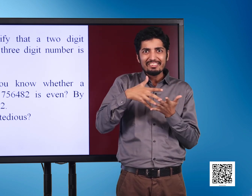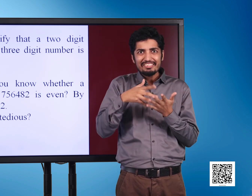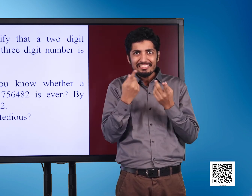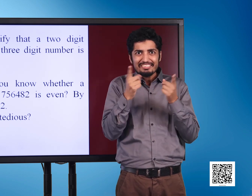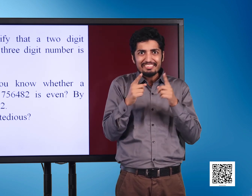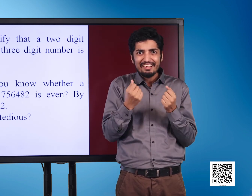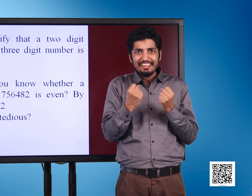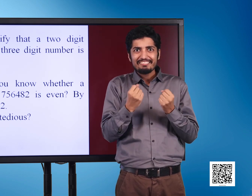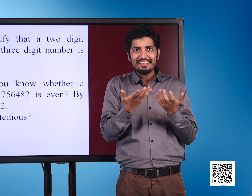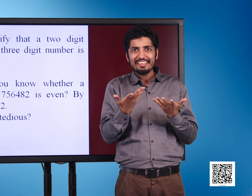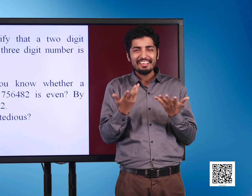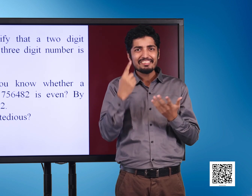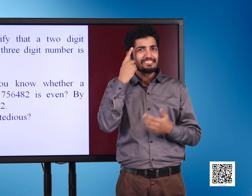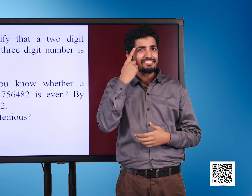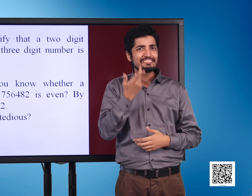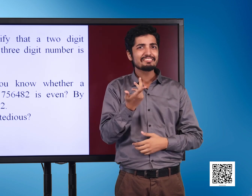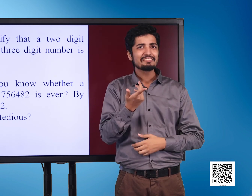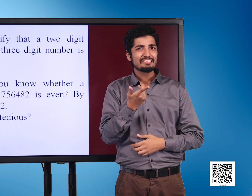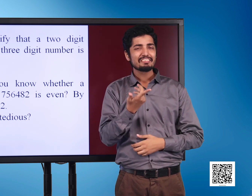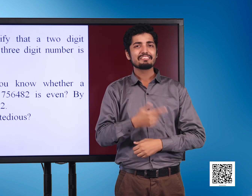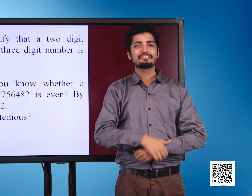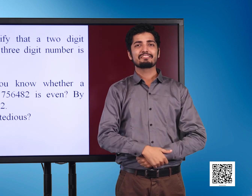Will it not be tedious?